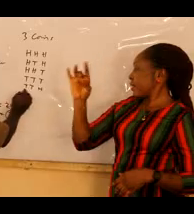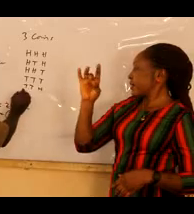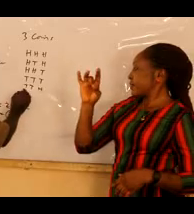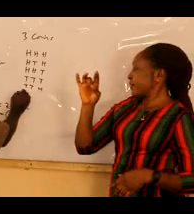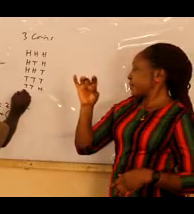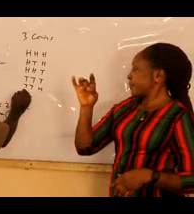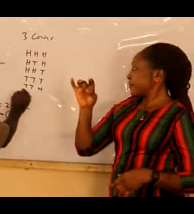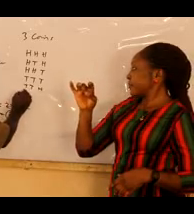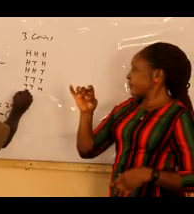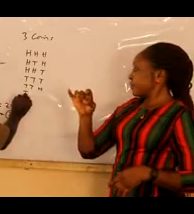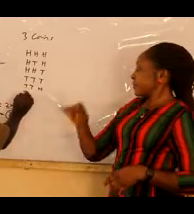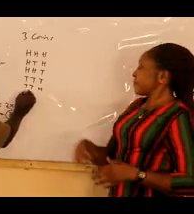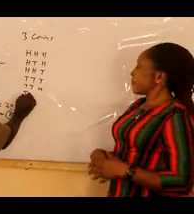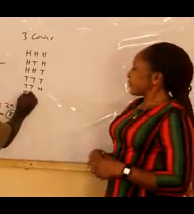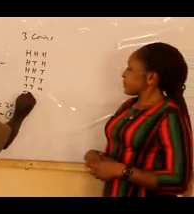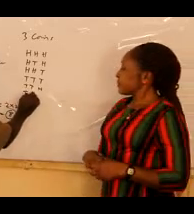tail,